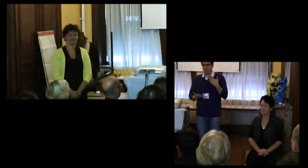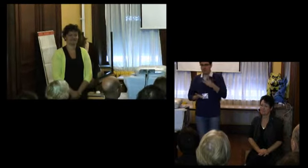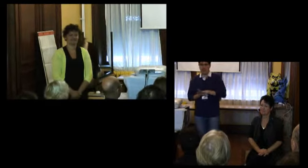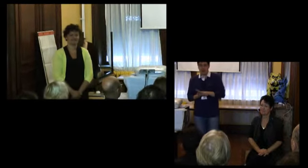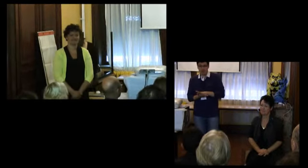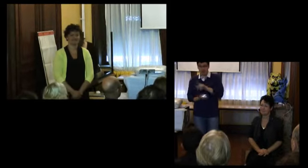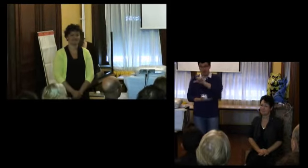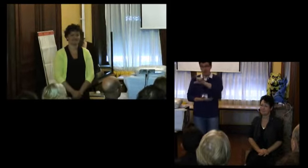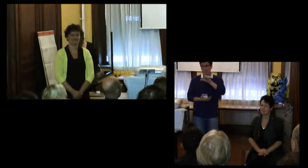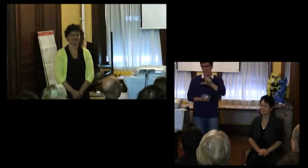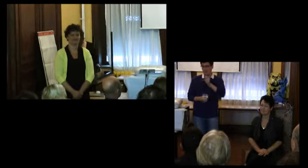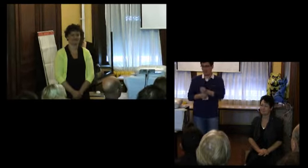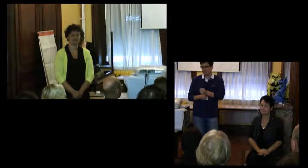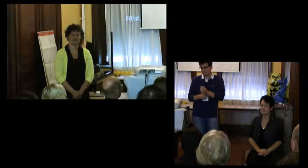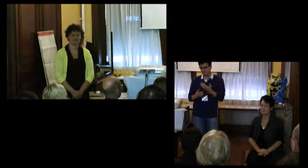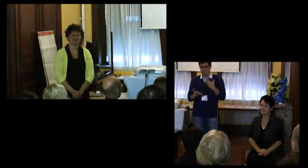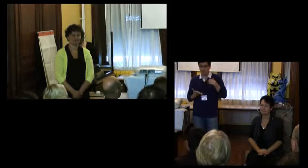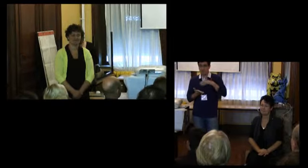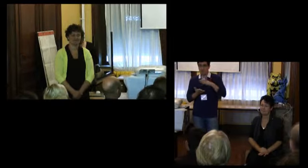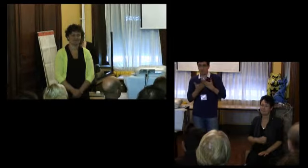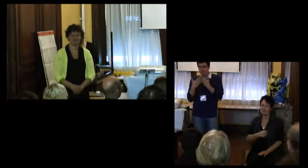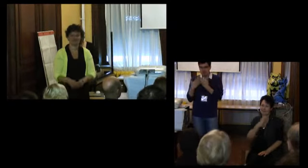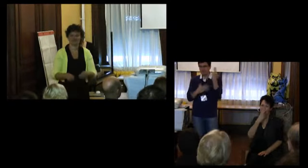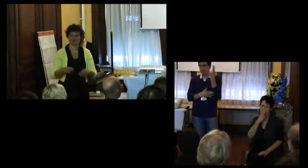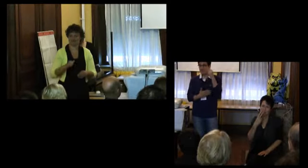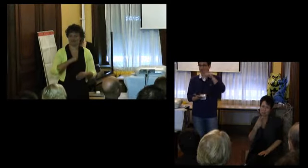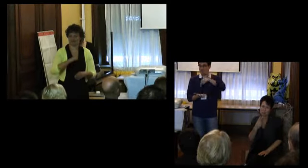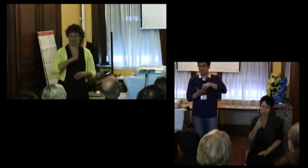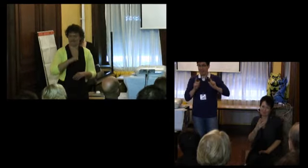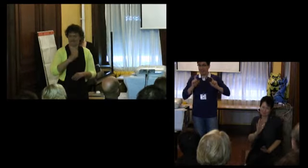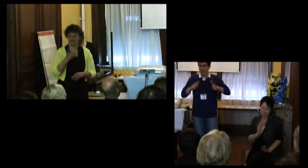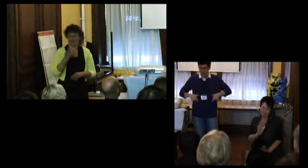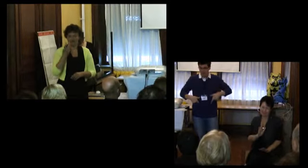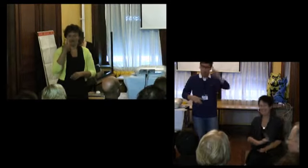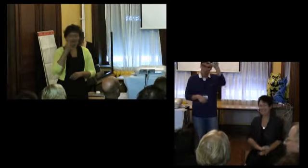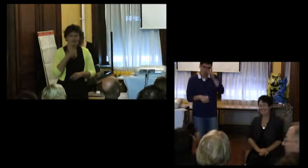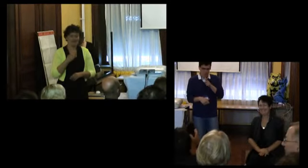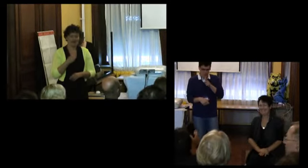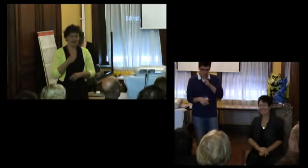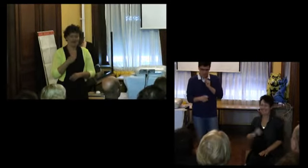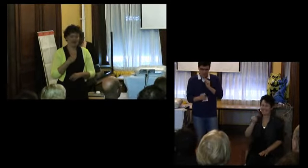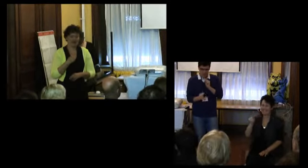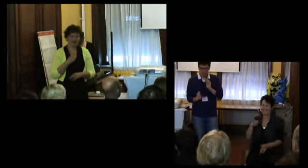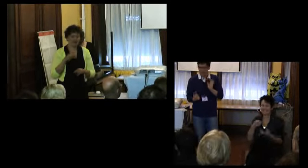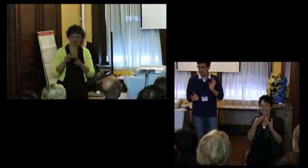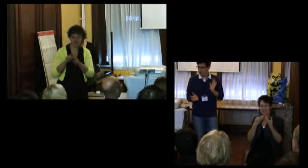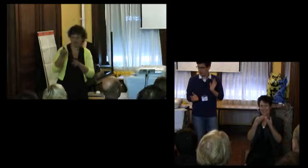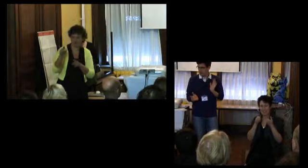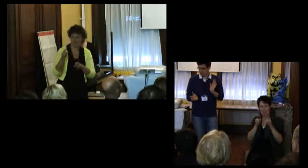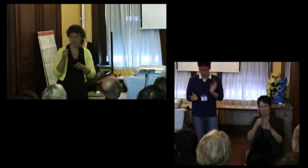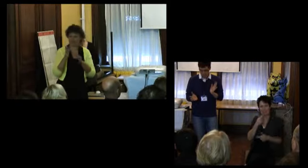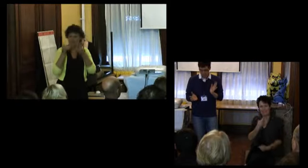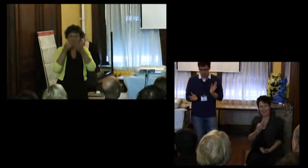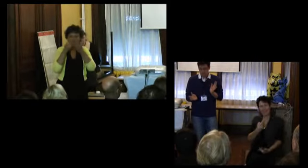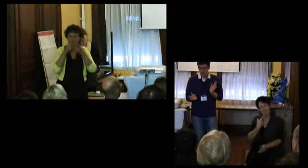Just as I am 22 years old, just as Jean-Paul was said,